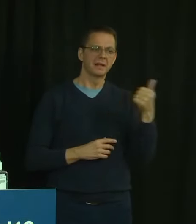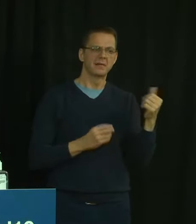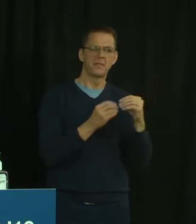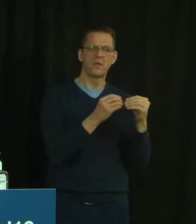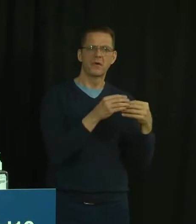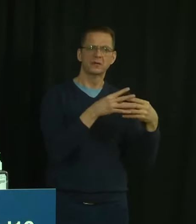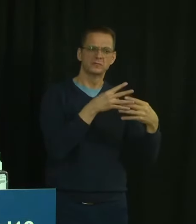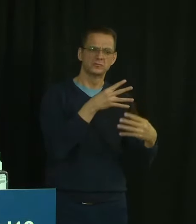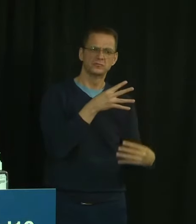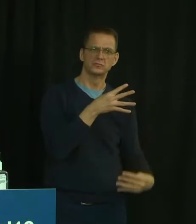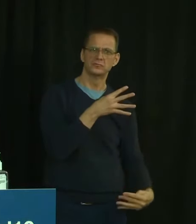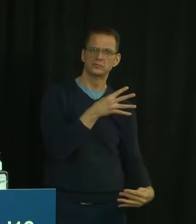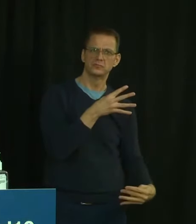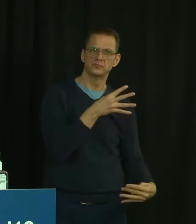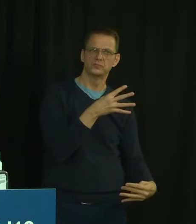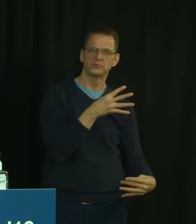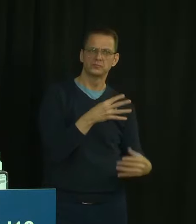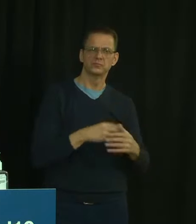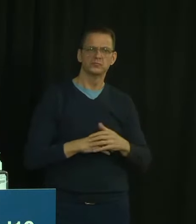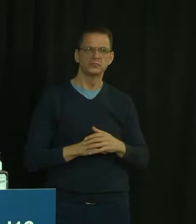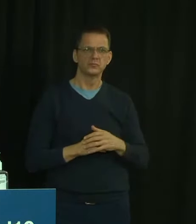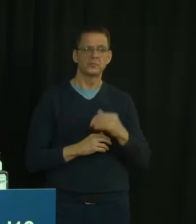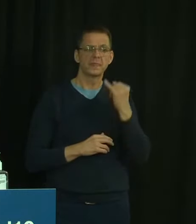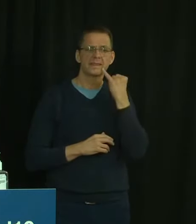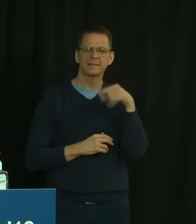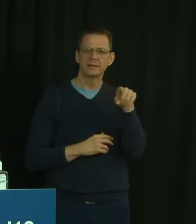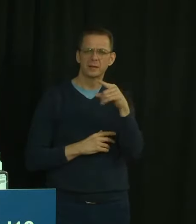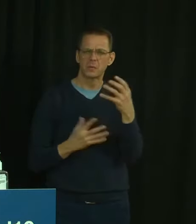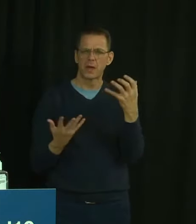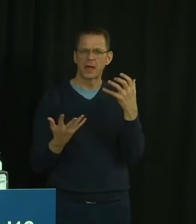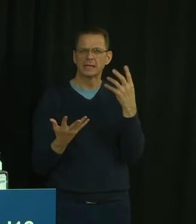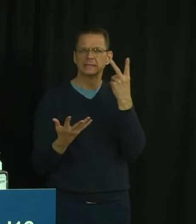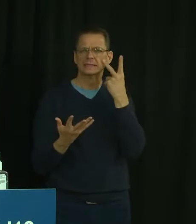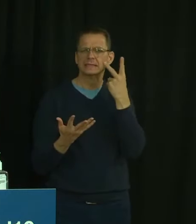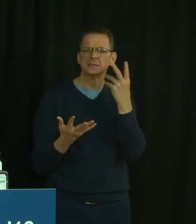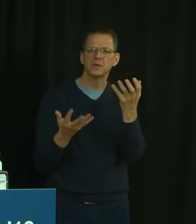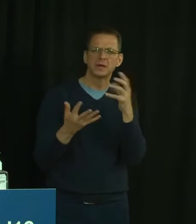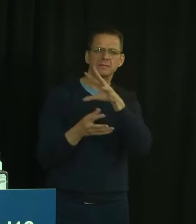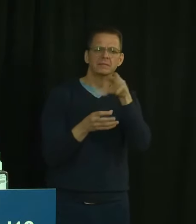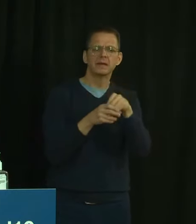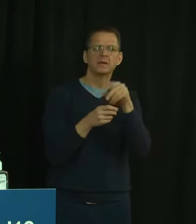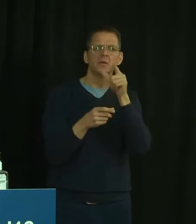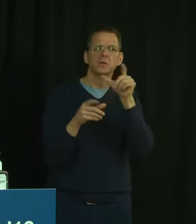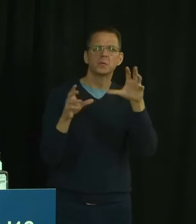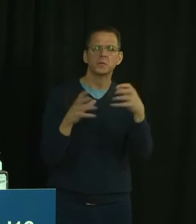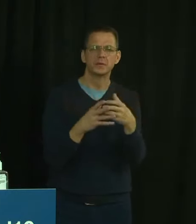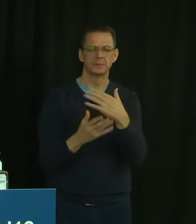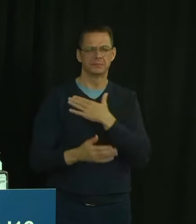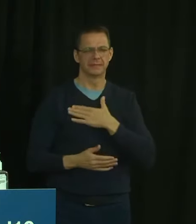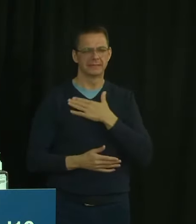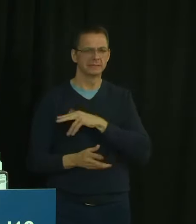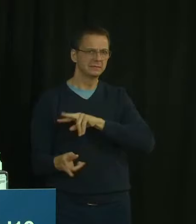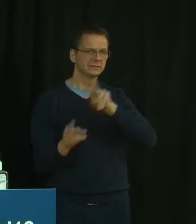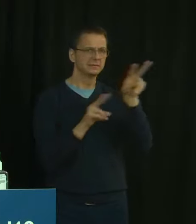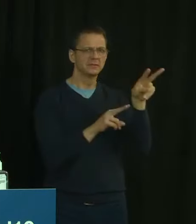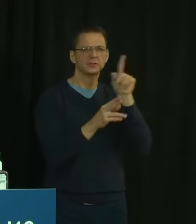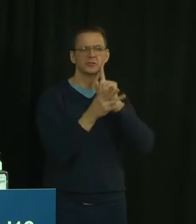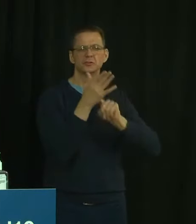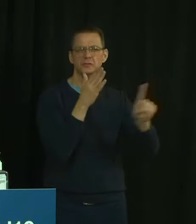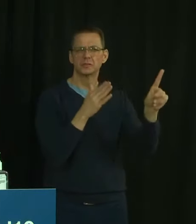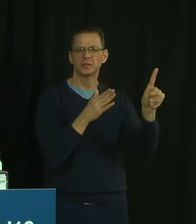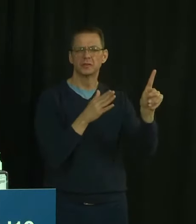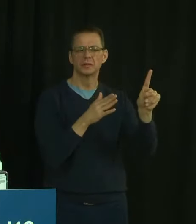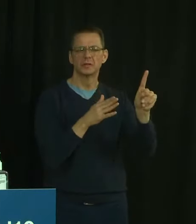alberta.ca/vaccine to find out if they are eligible. I know that many people will be excited that Phase 2B is soon to